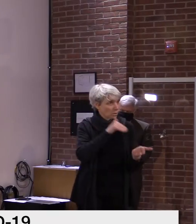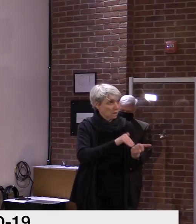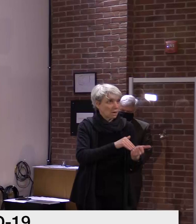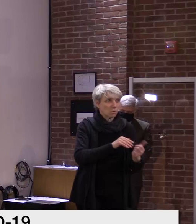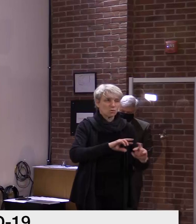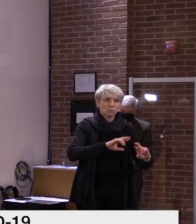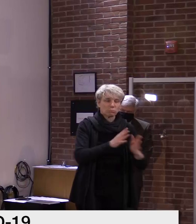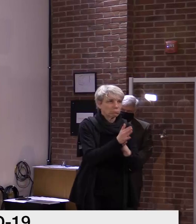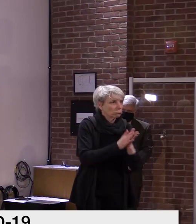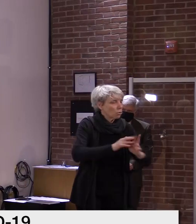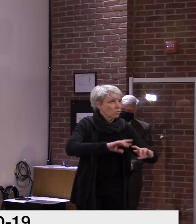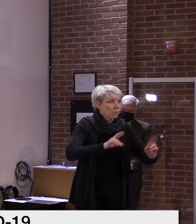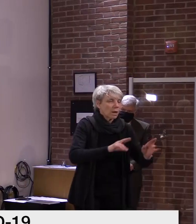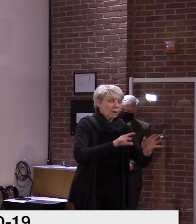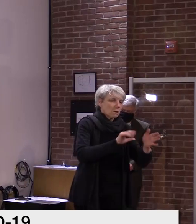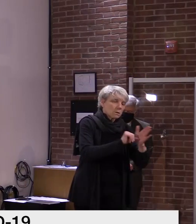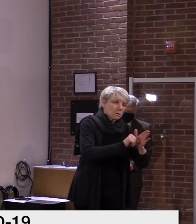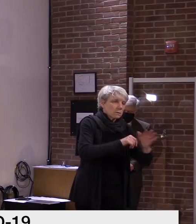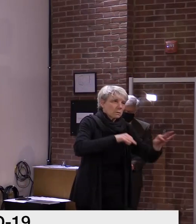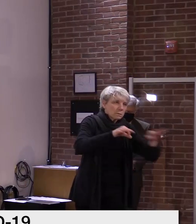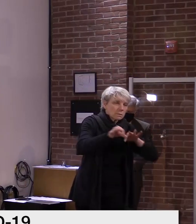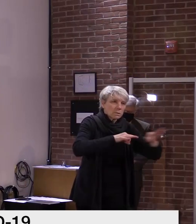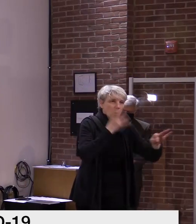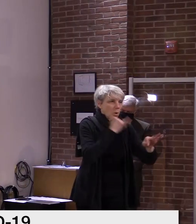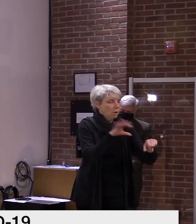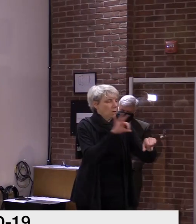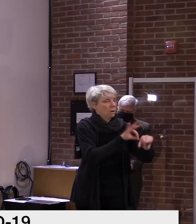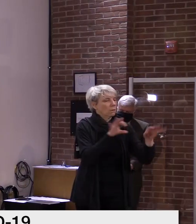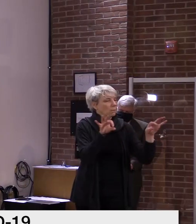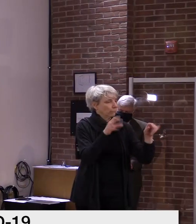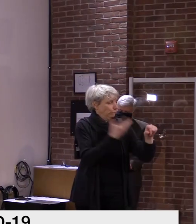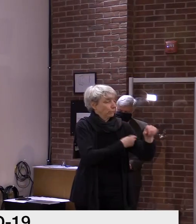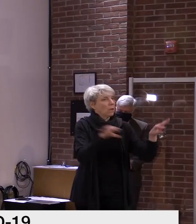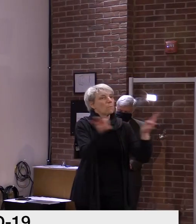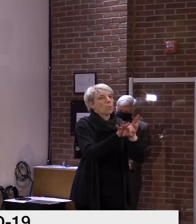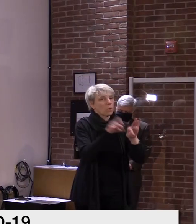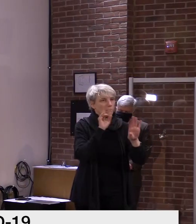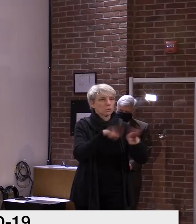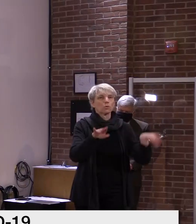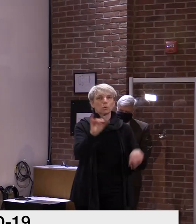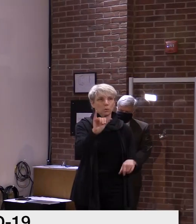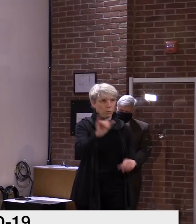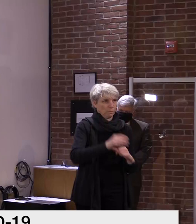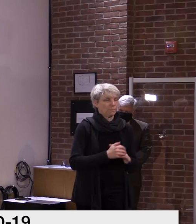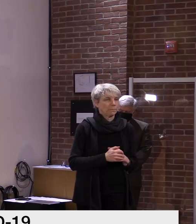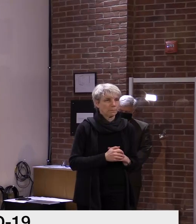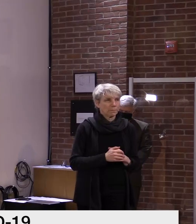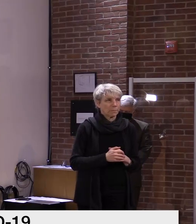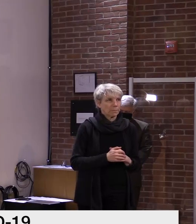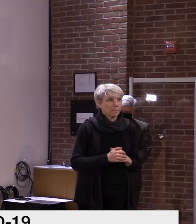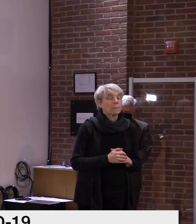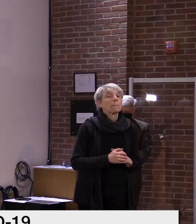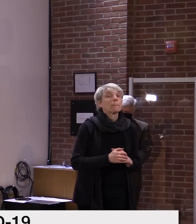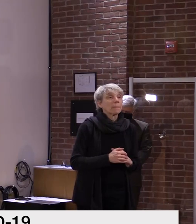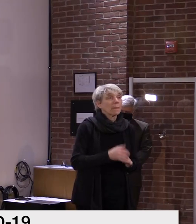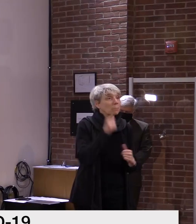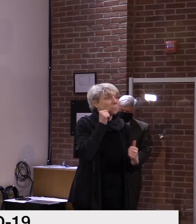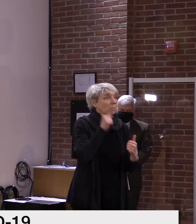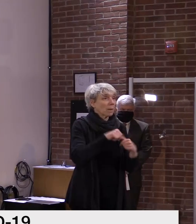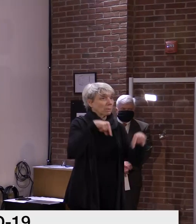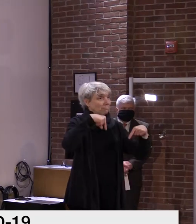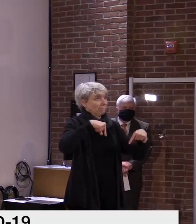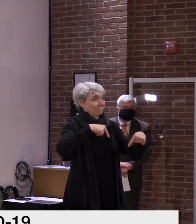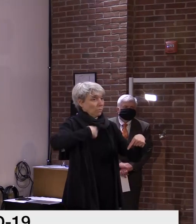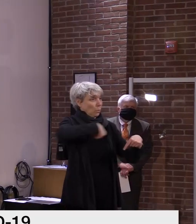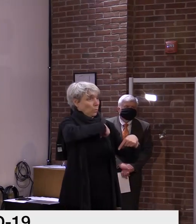for children in the age groups we've just discussed. And I hope you also consider the health department to be one of your